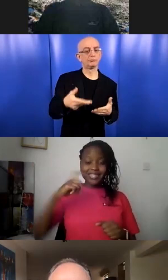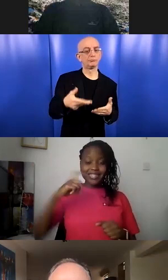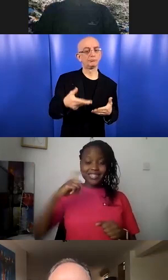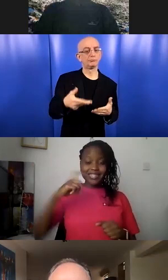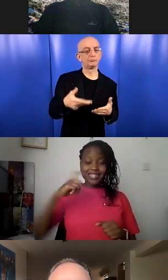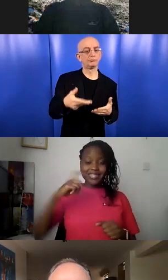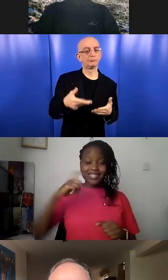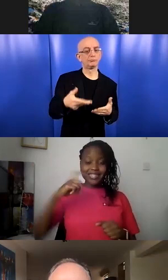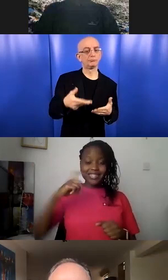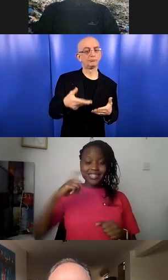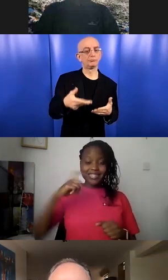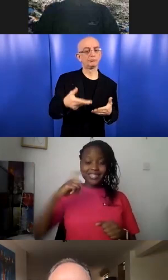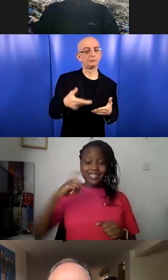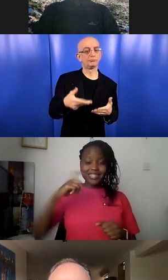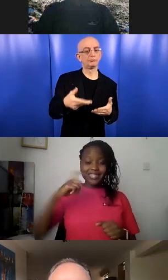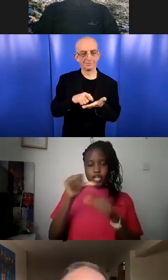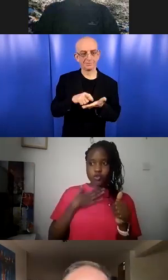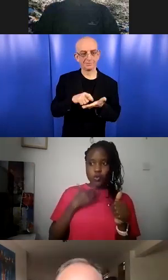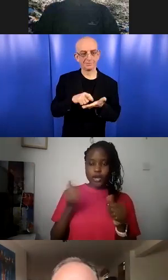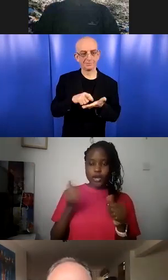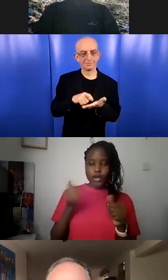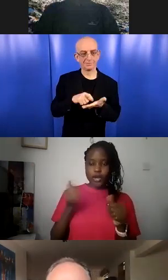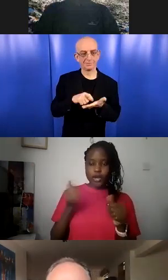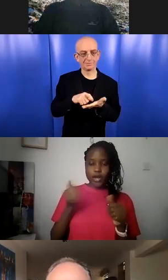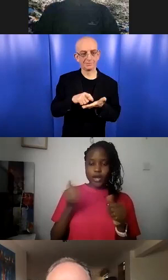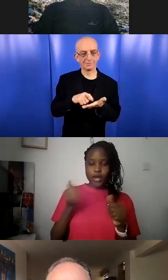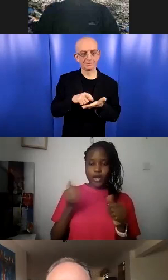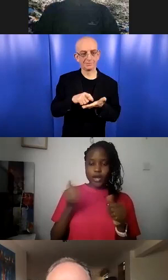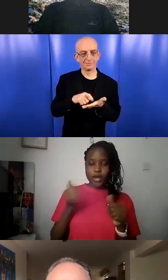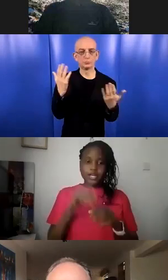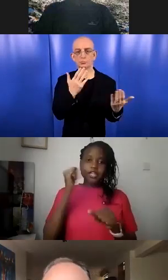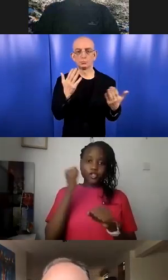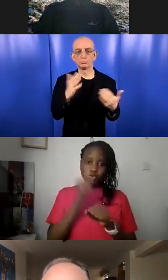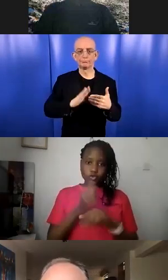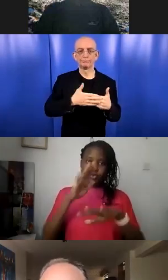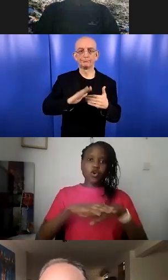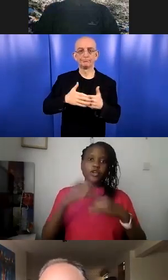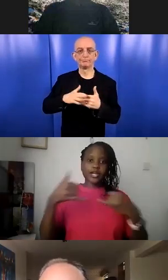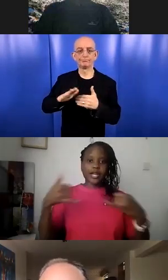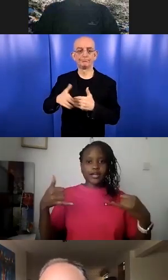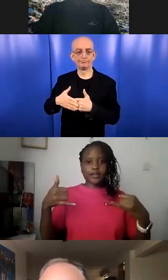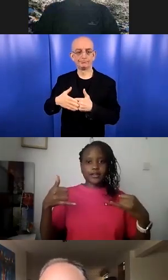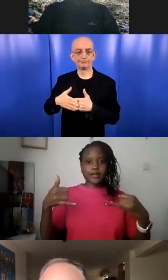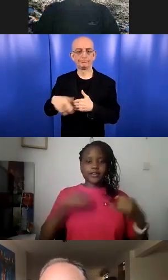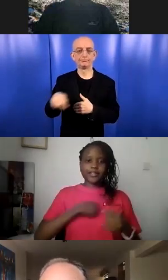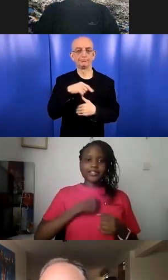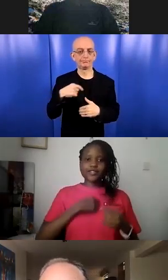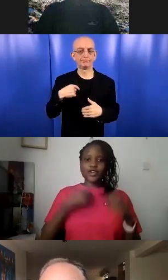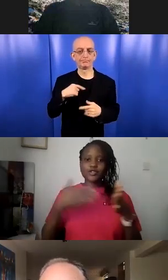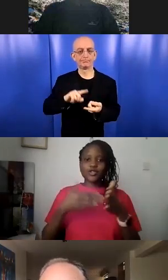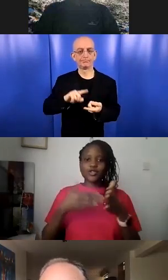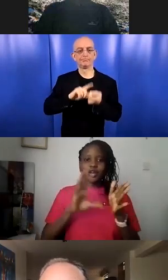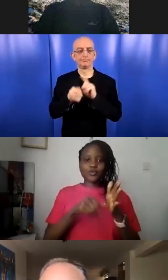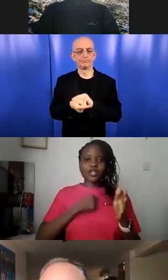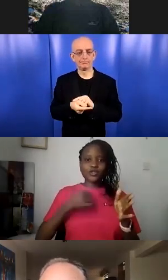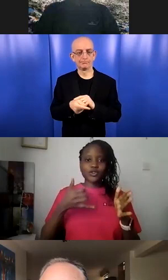everyone who won't be closed, they should enter online. Sorry to interrupt there, Will. You're coming